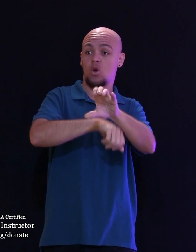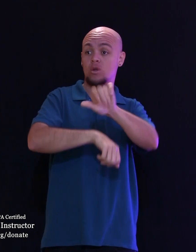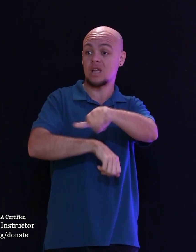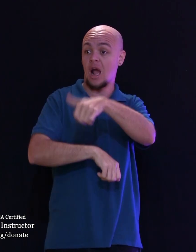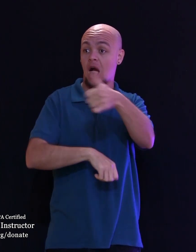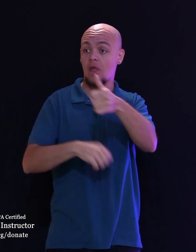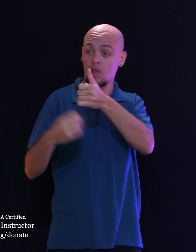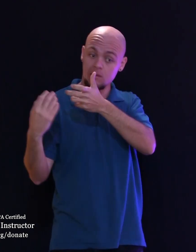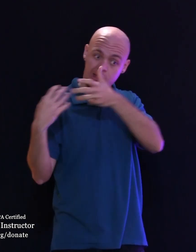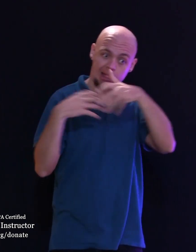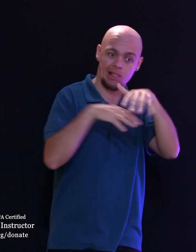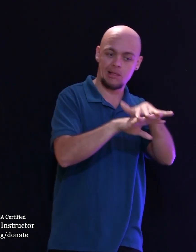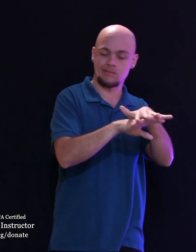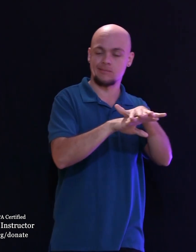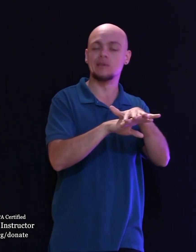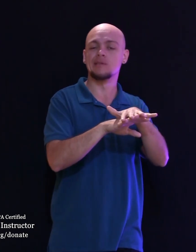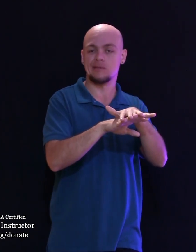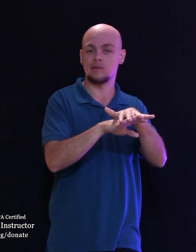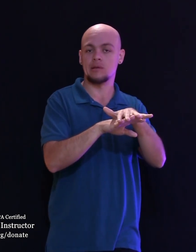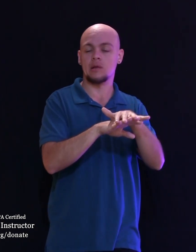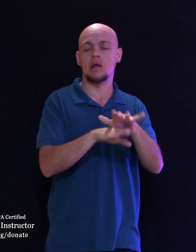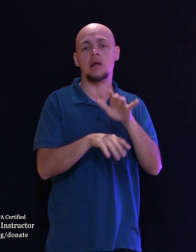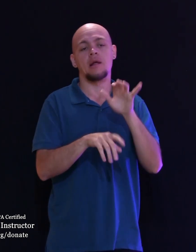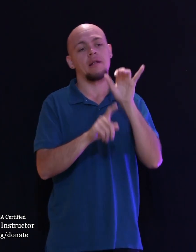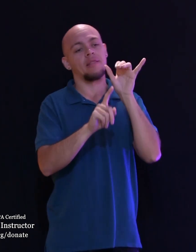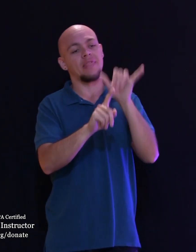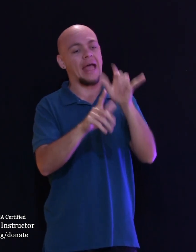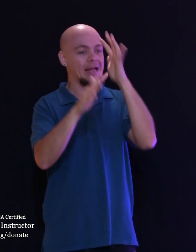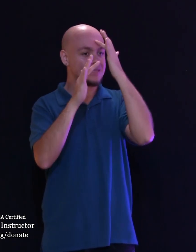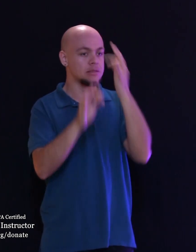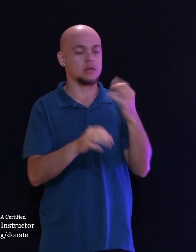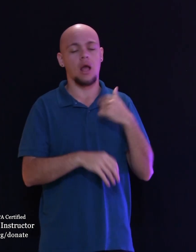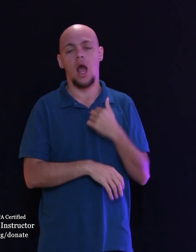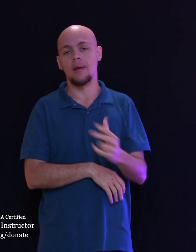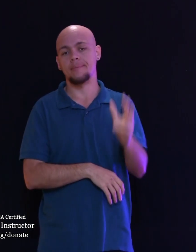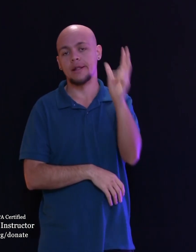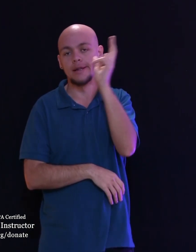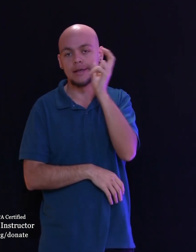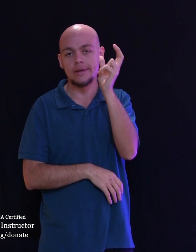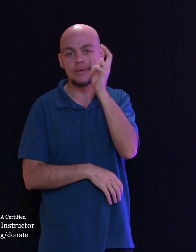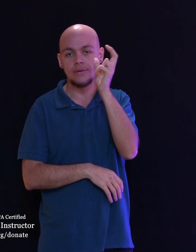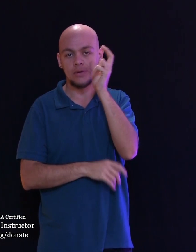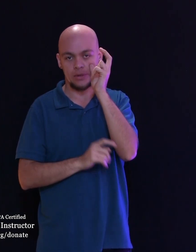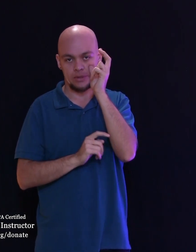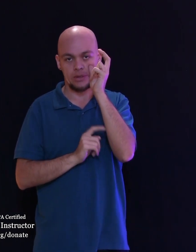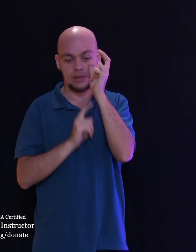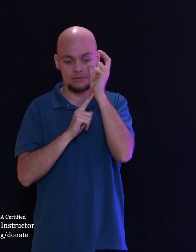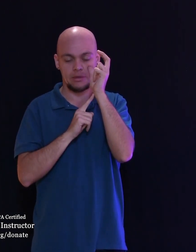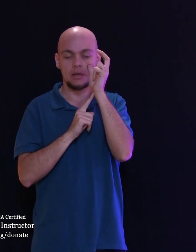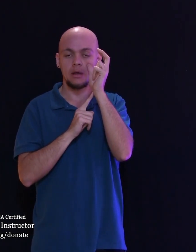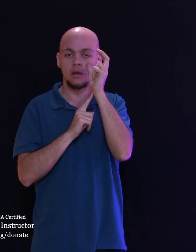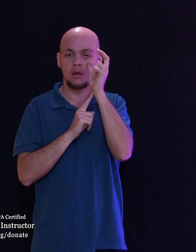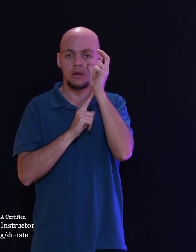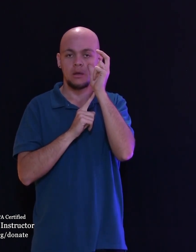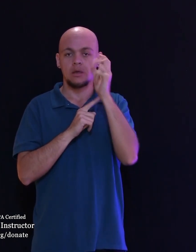others to do the same. I have been hearing about this and this decision since the